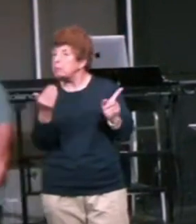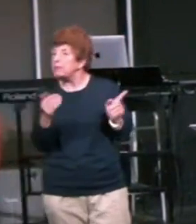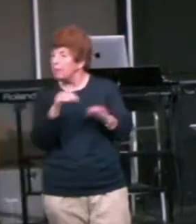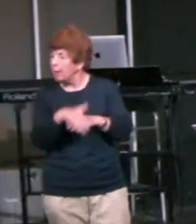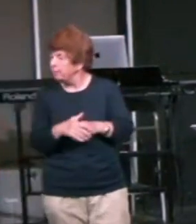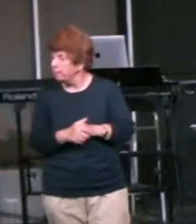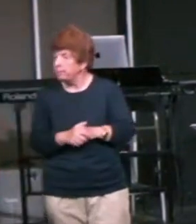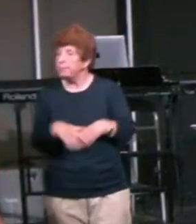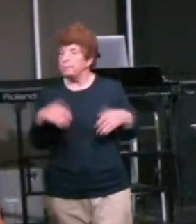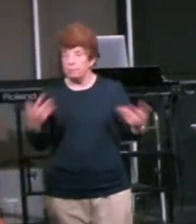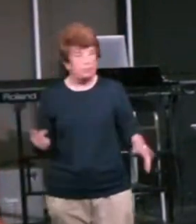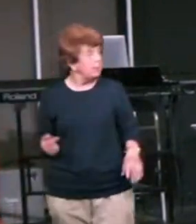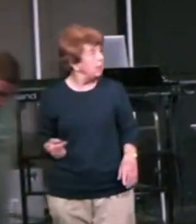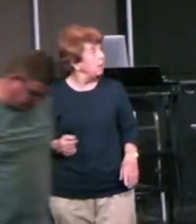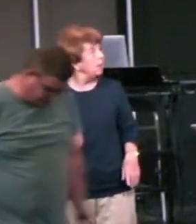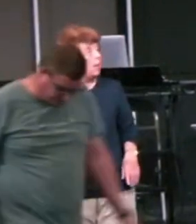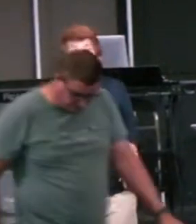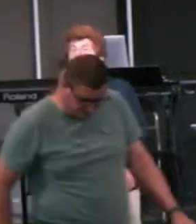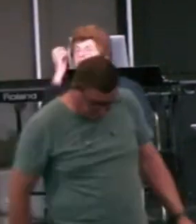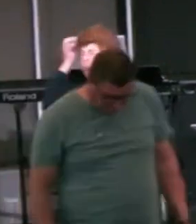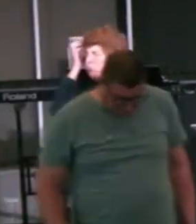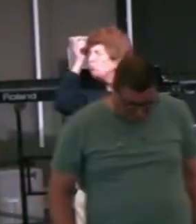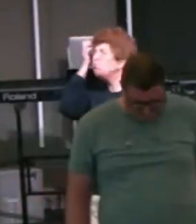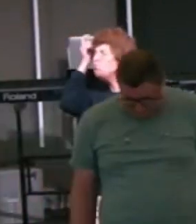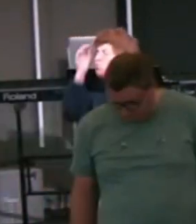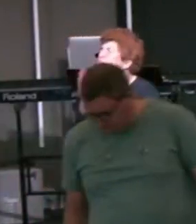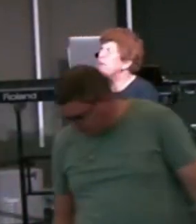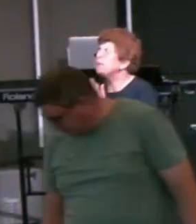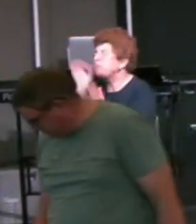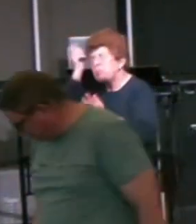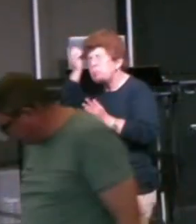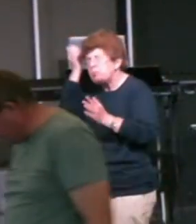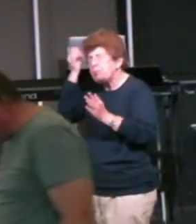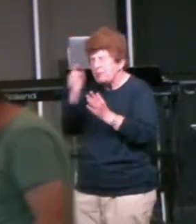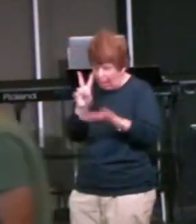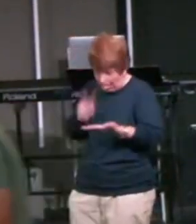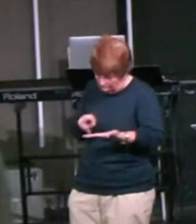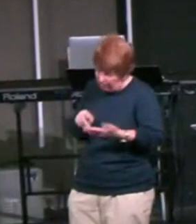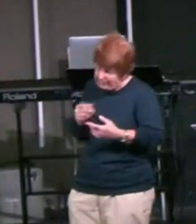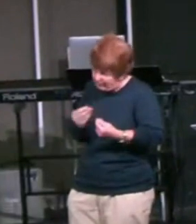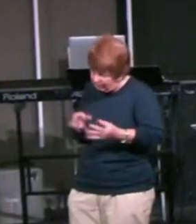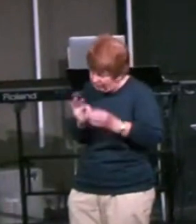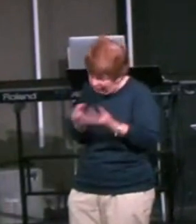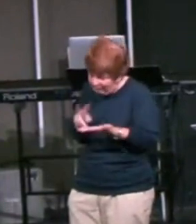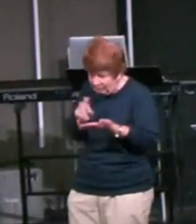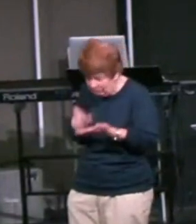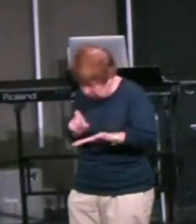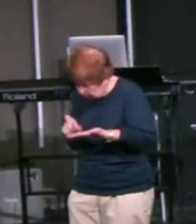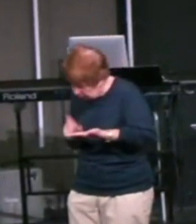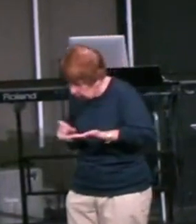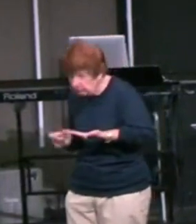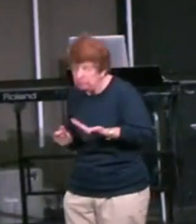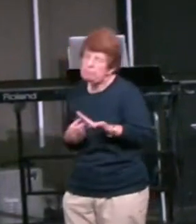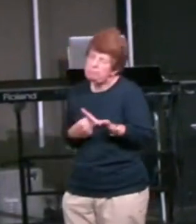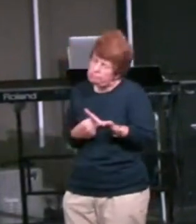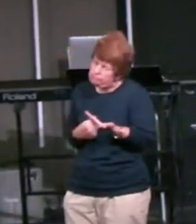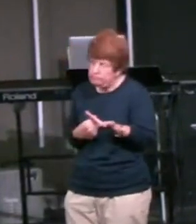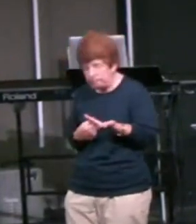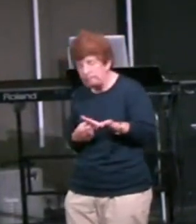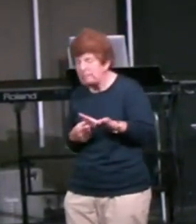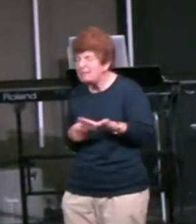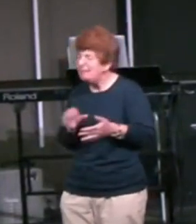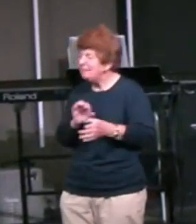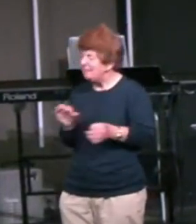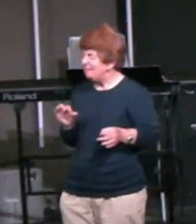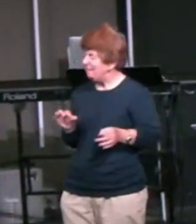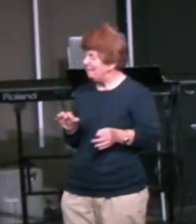And I began thinking about it and praying about it, and I looked at some passages here and there, and